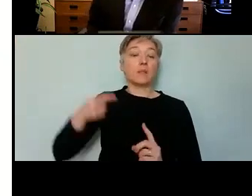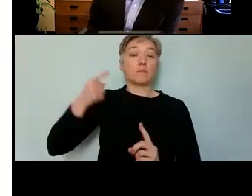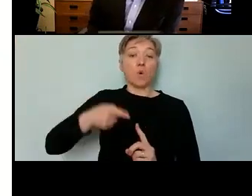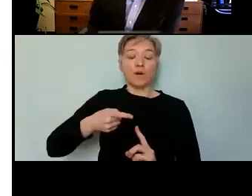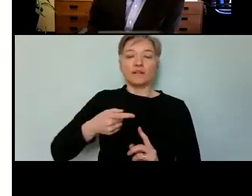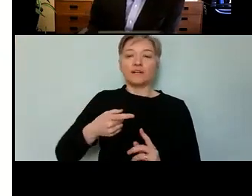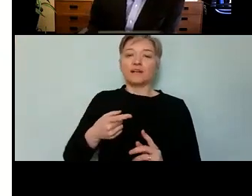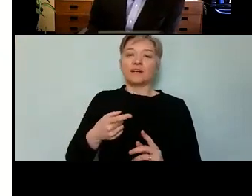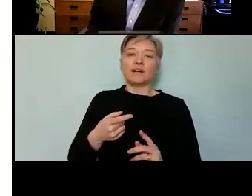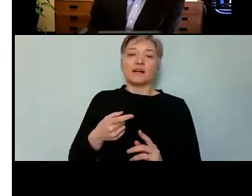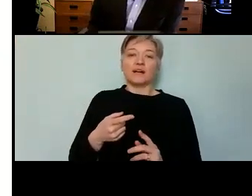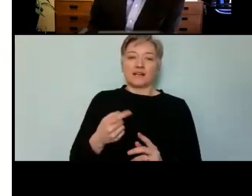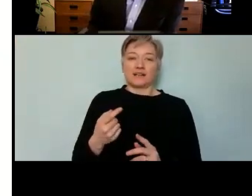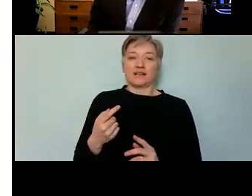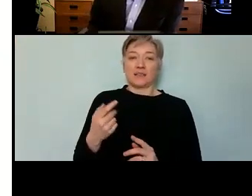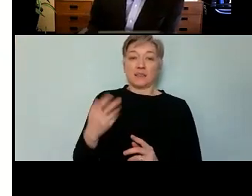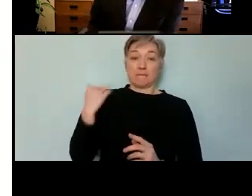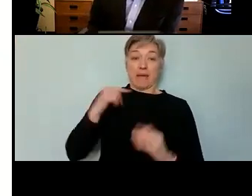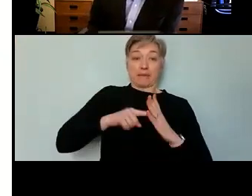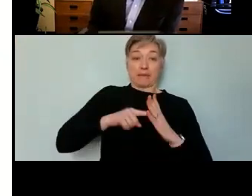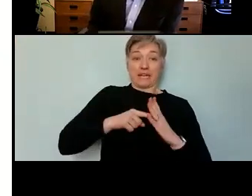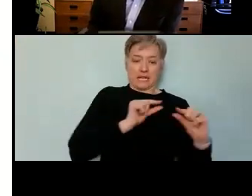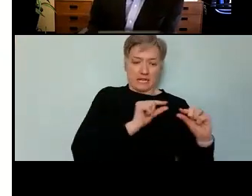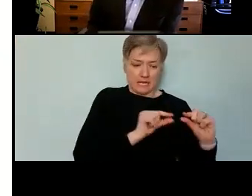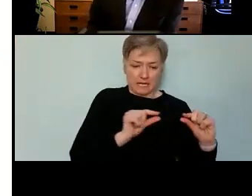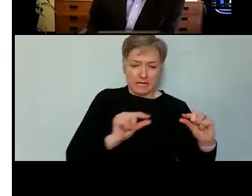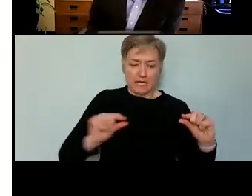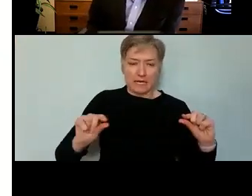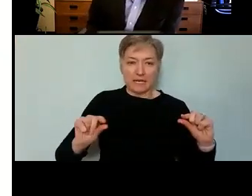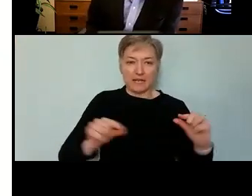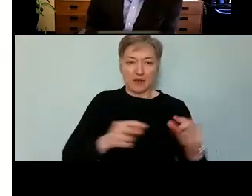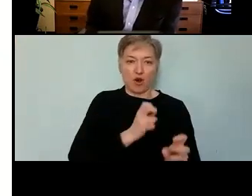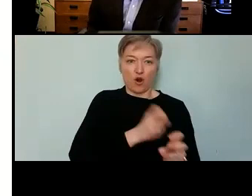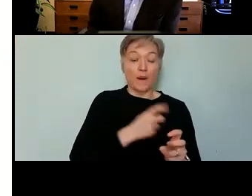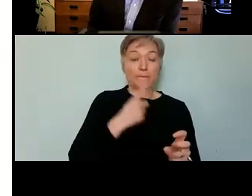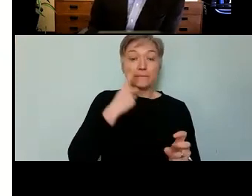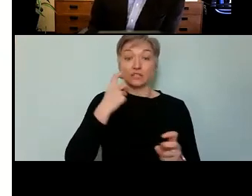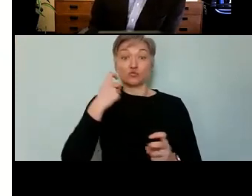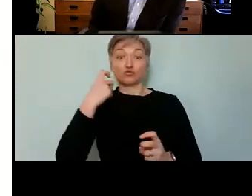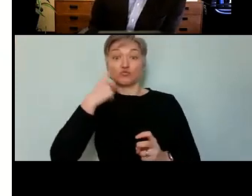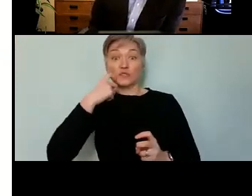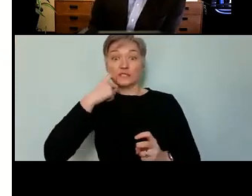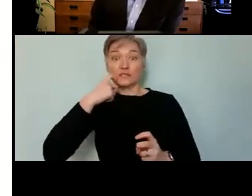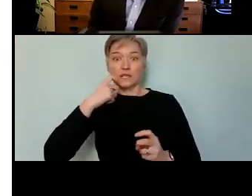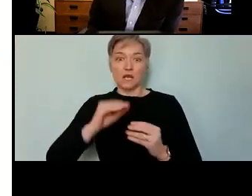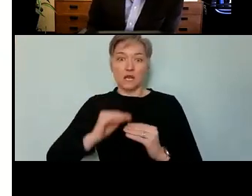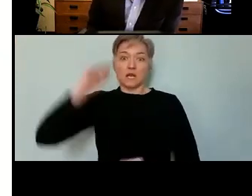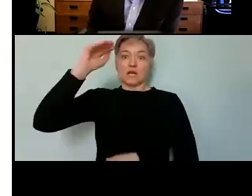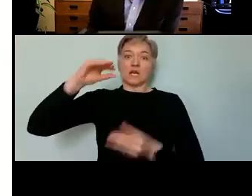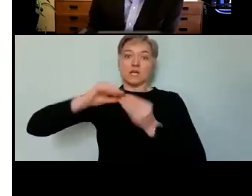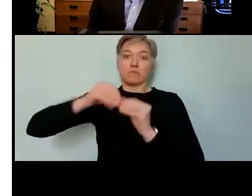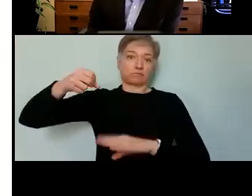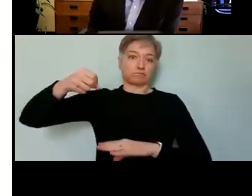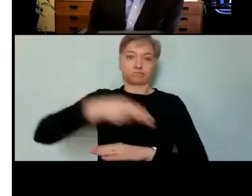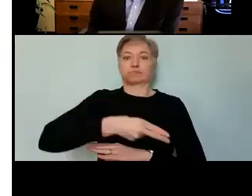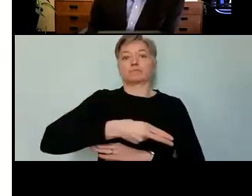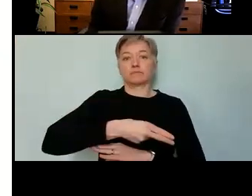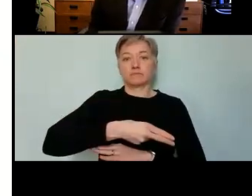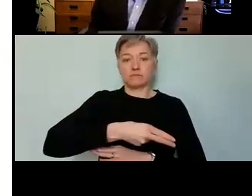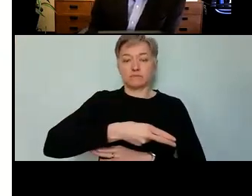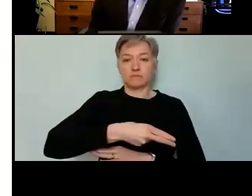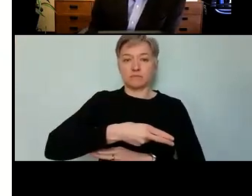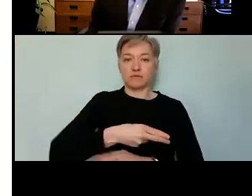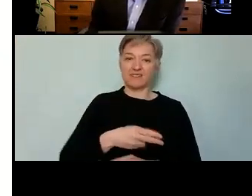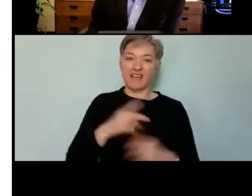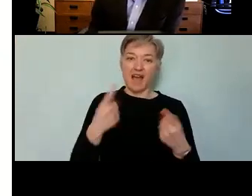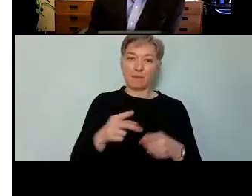to see the earlier months because those months are dwarfed now by what we saw as our surge here in Monroe County in